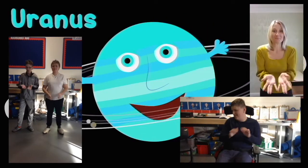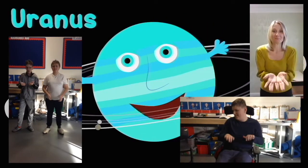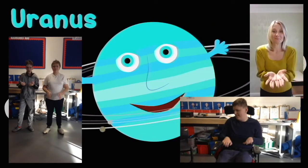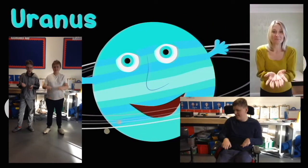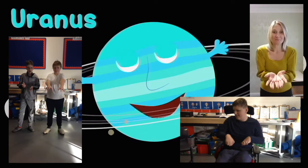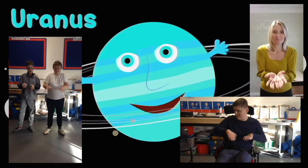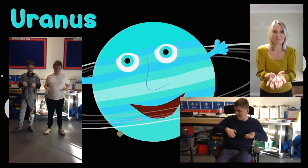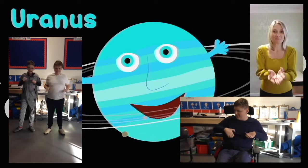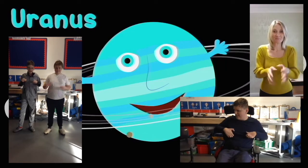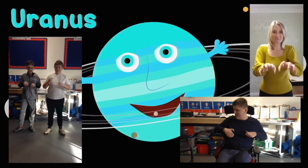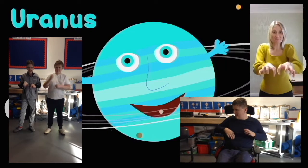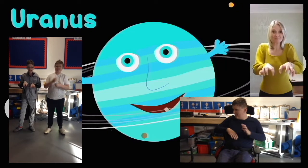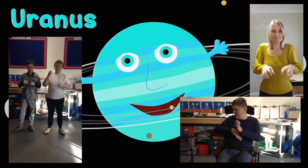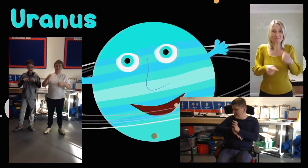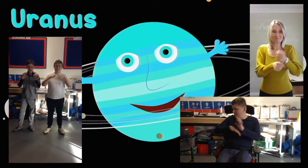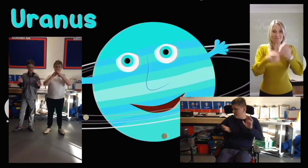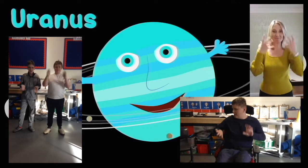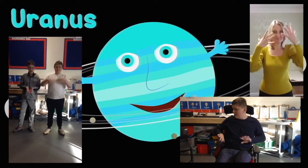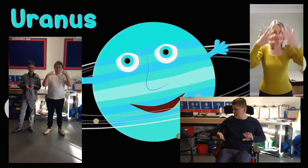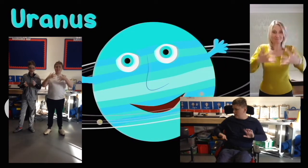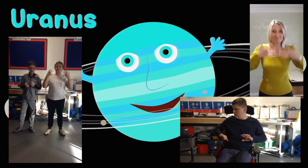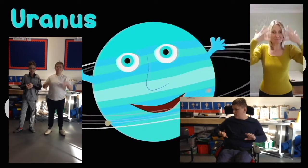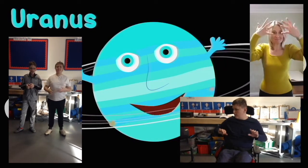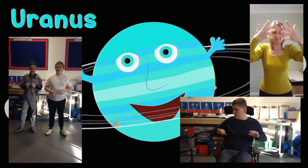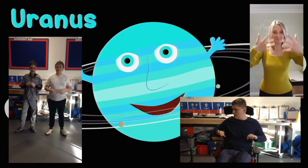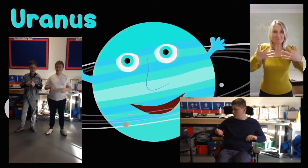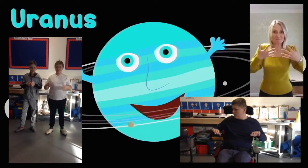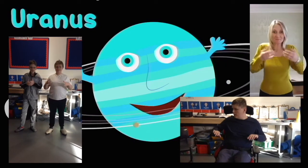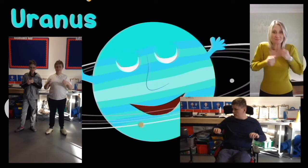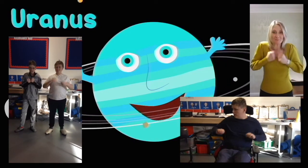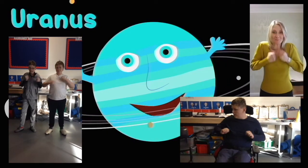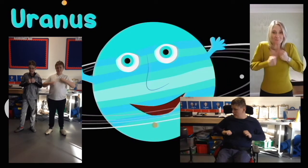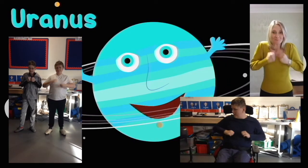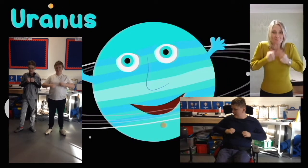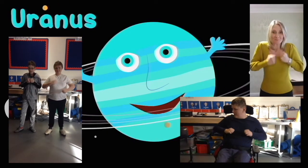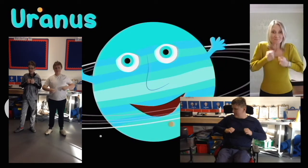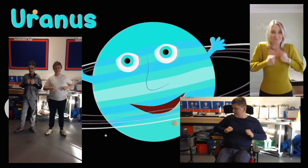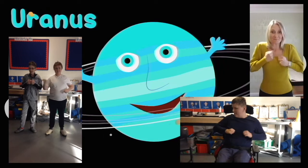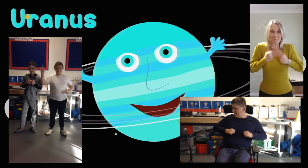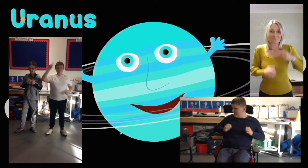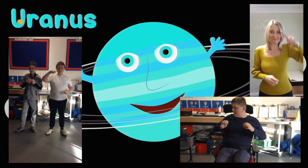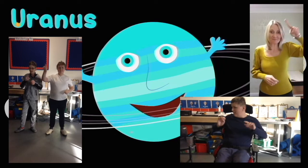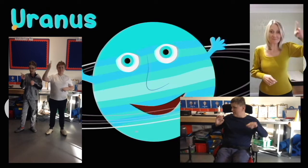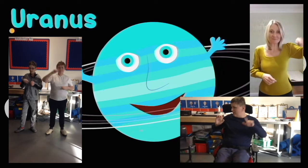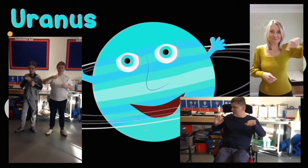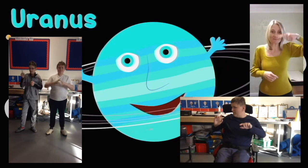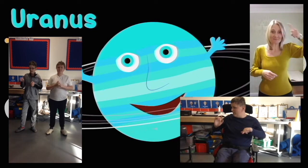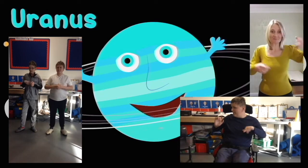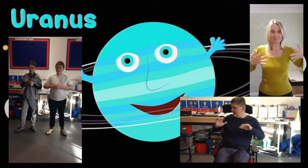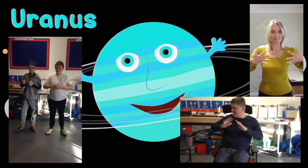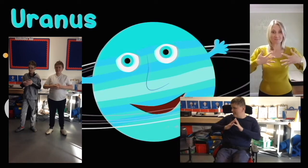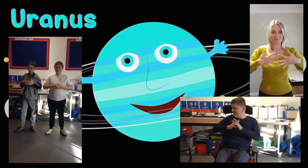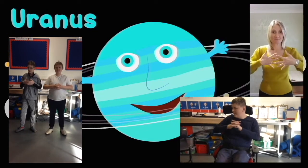I'm an icy gas giant. I'm the coldest planet in our solar system.